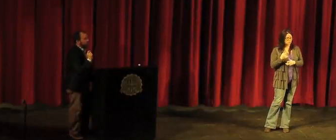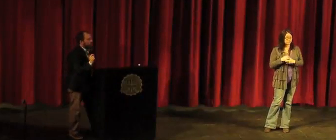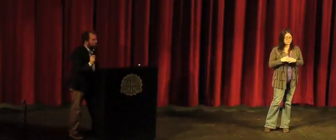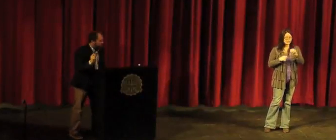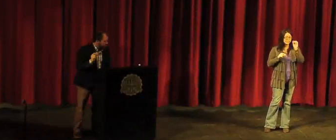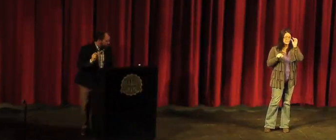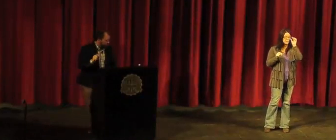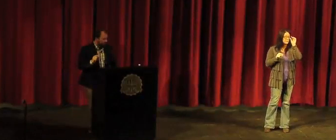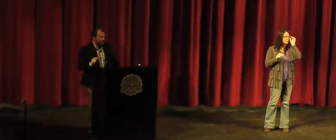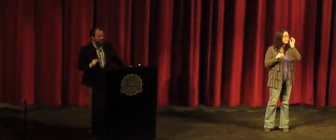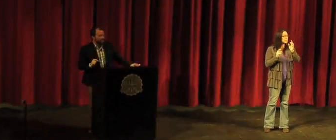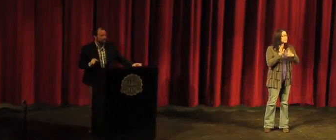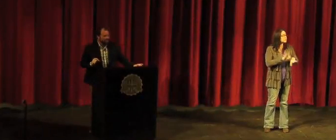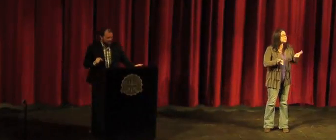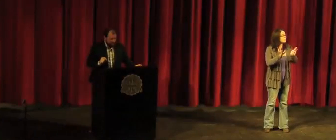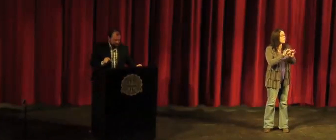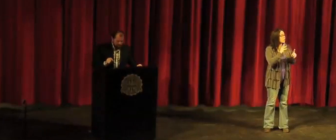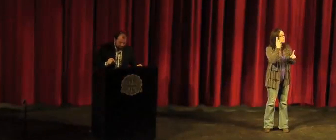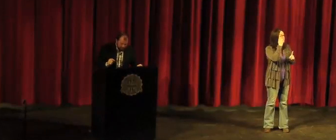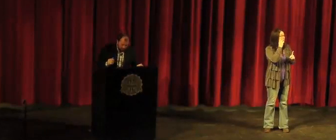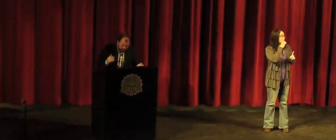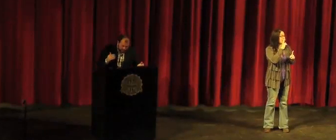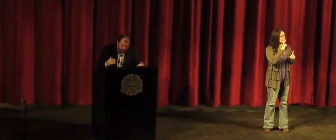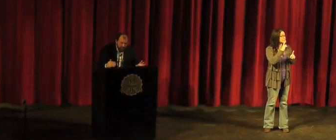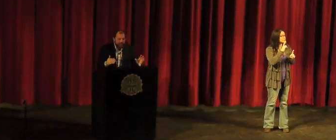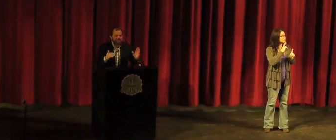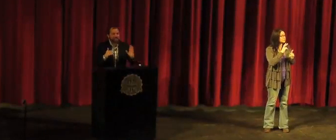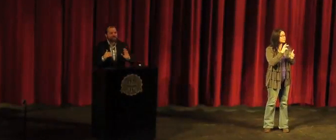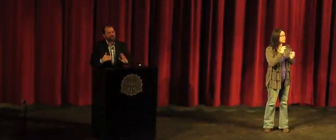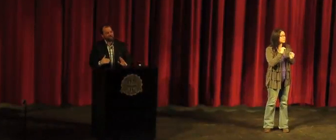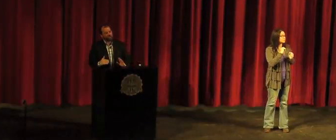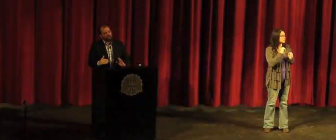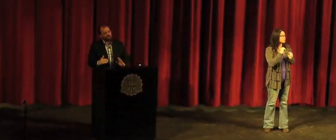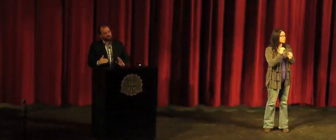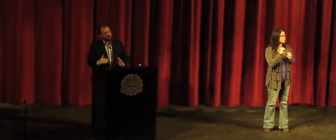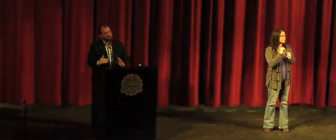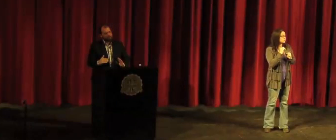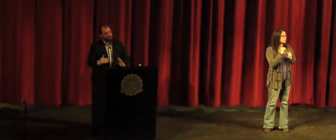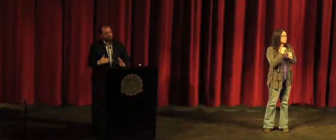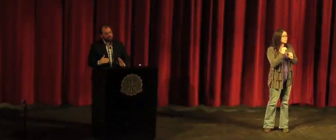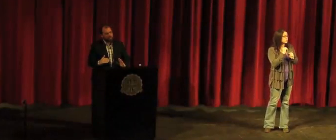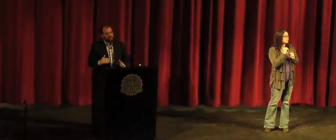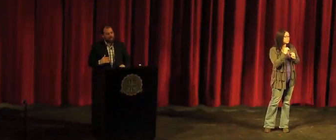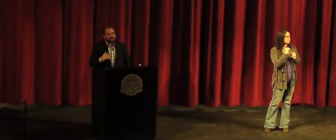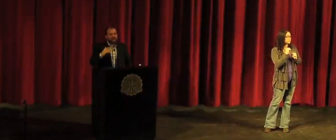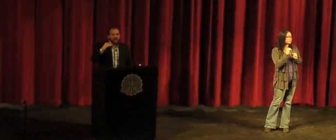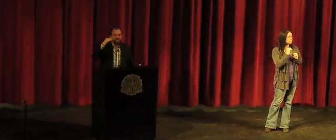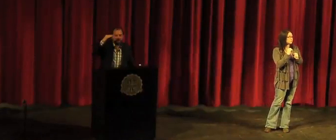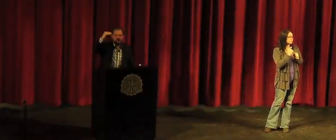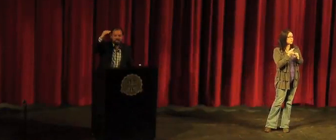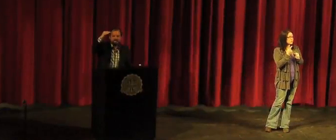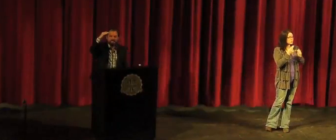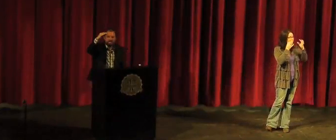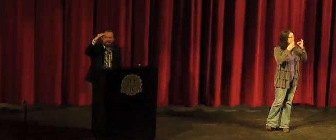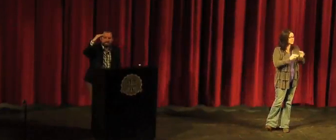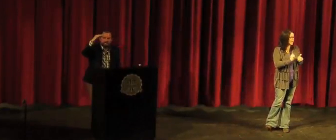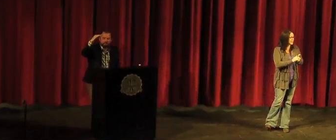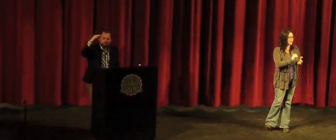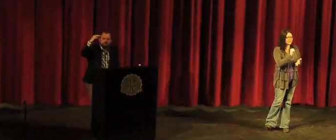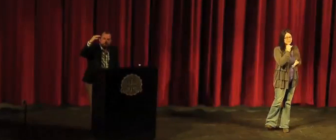it's important that we realize that we come to such a conclusion not as